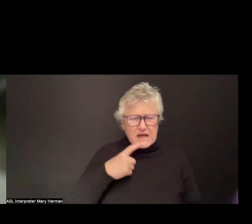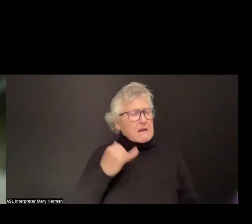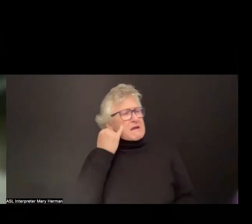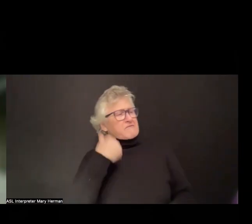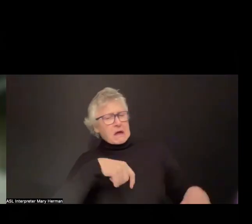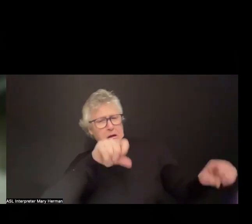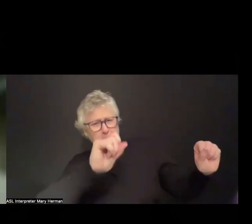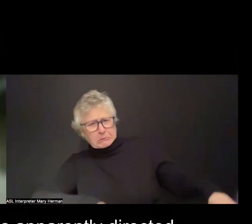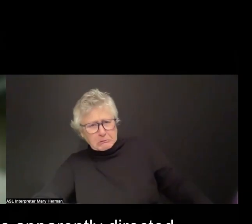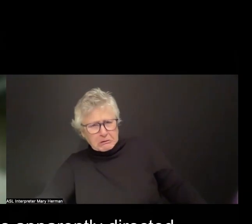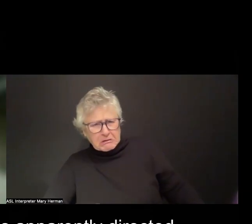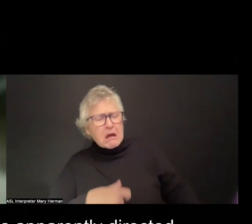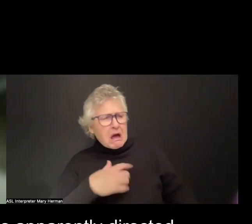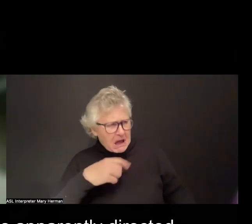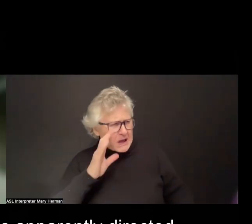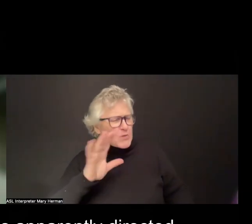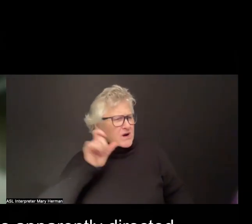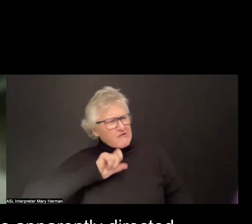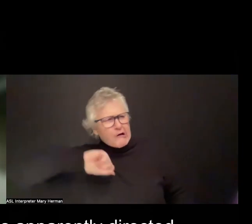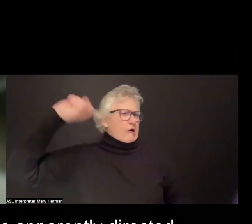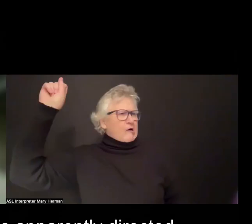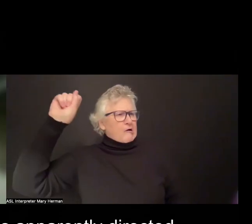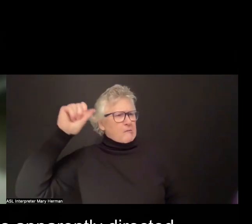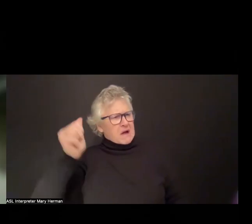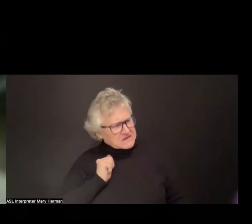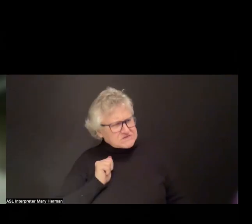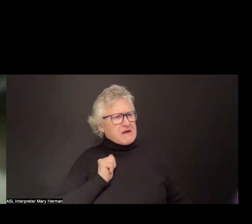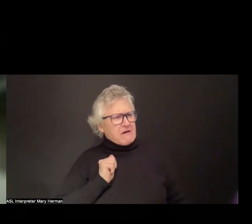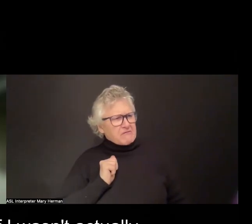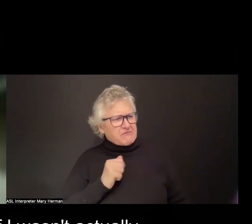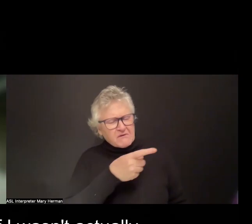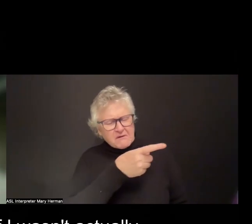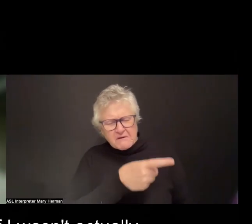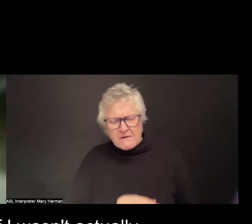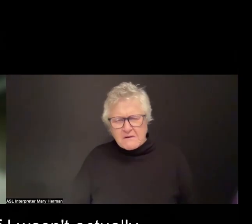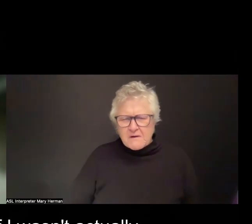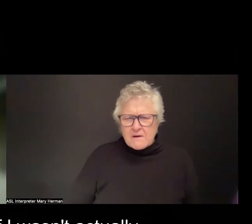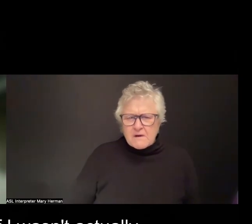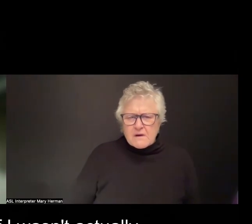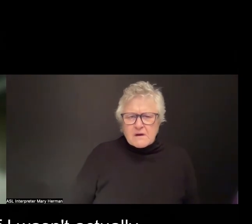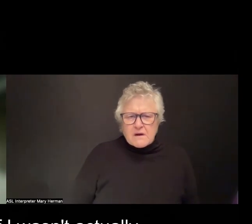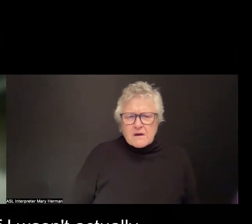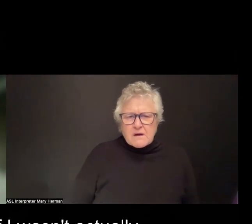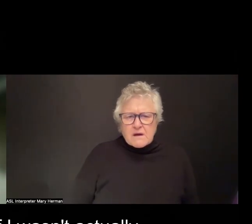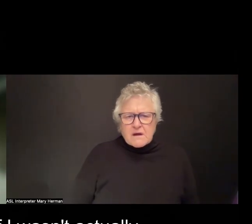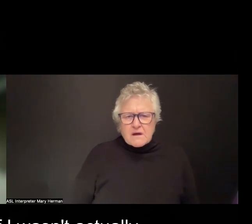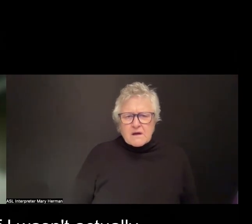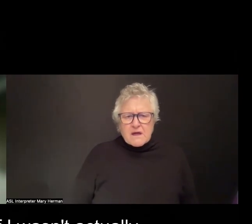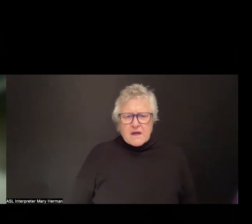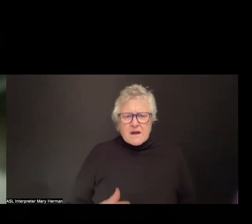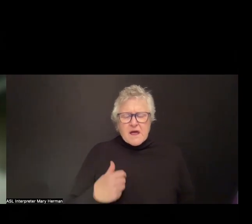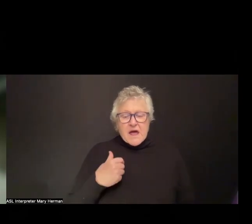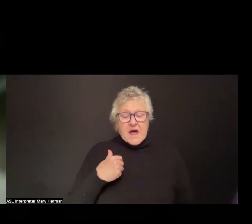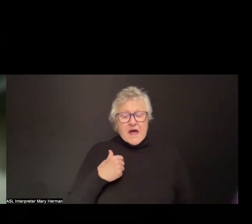eat? This last remark was apparently directed at myself. I decided that if I wasn't actually addressed, I needn't